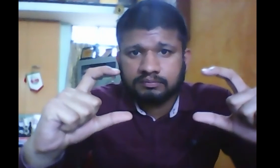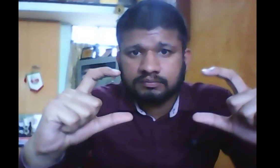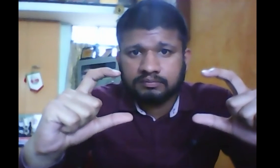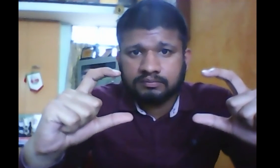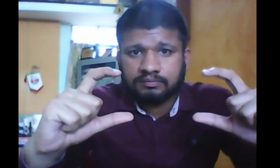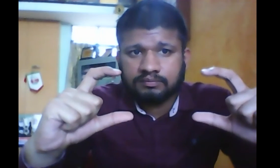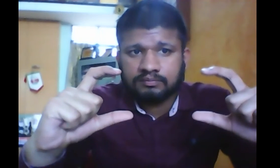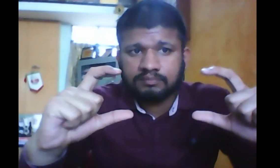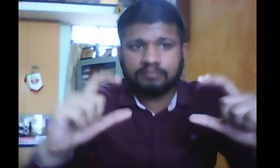Take care.